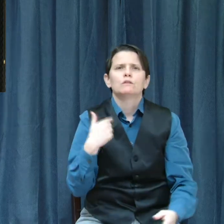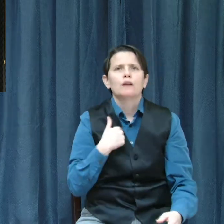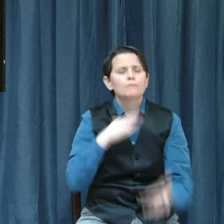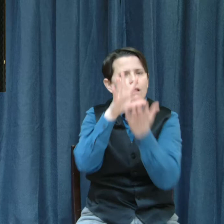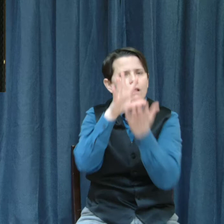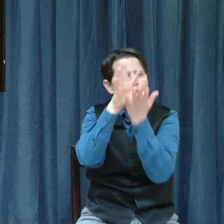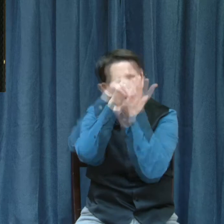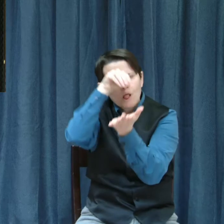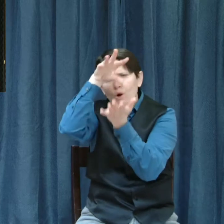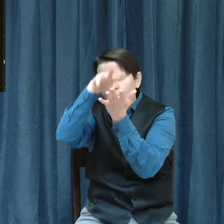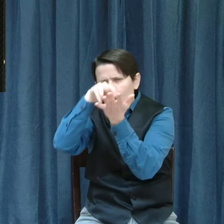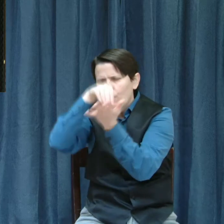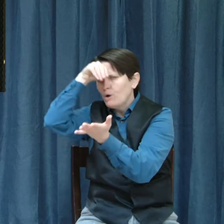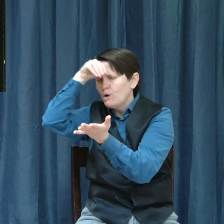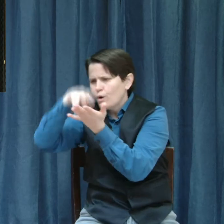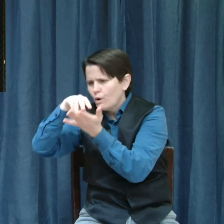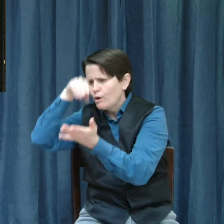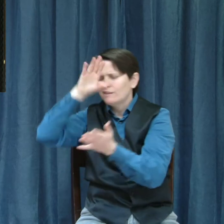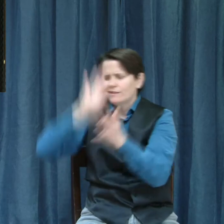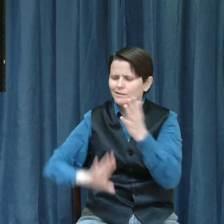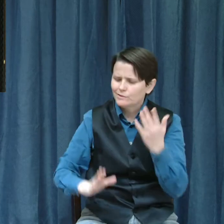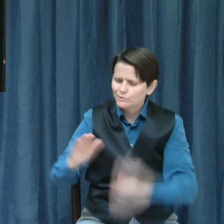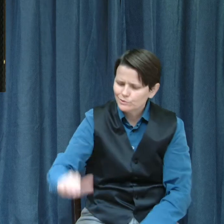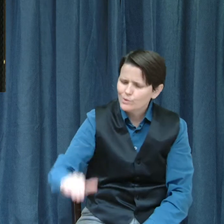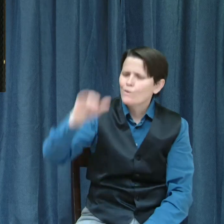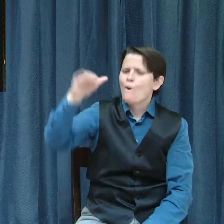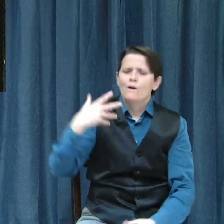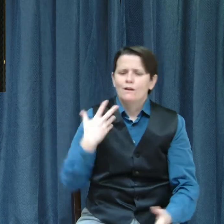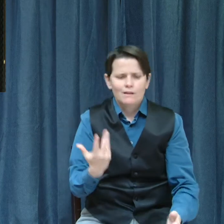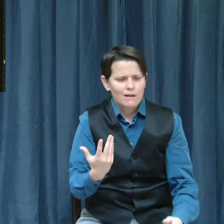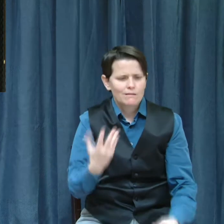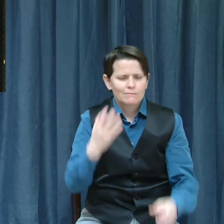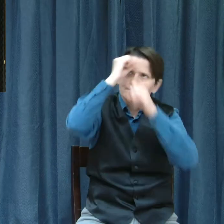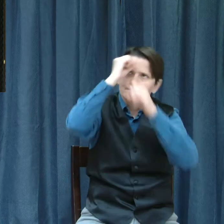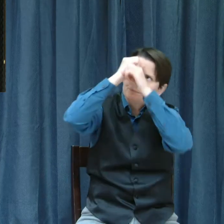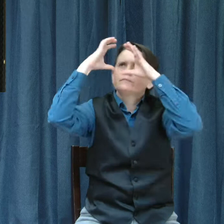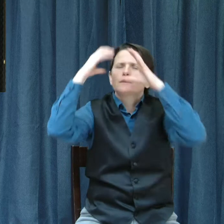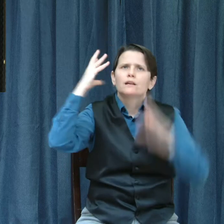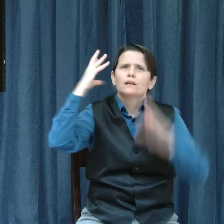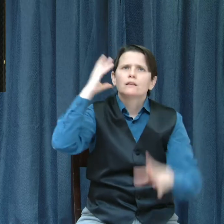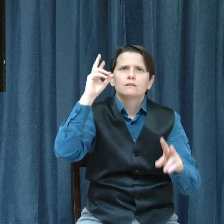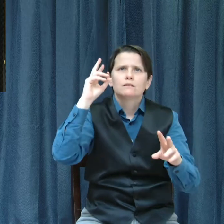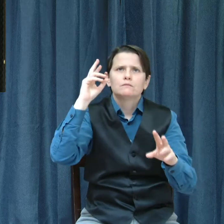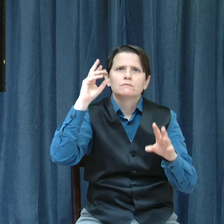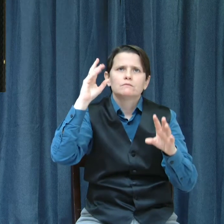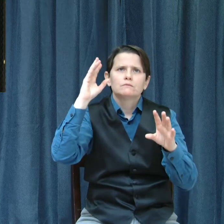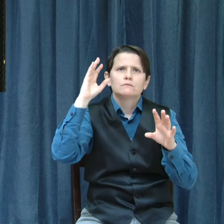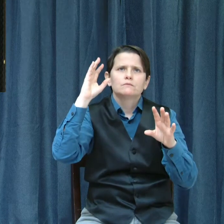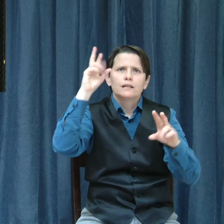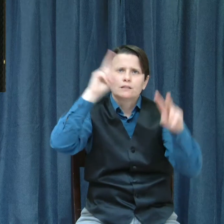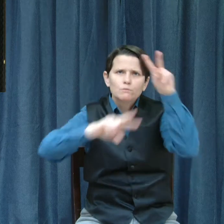growing and exploring, and it's been fabulous. But I brought four people to mind, just for